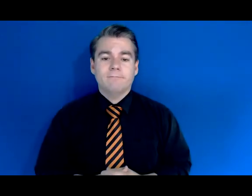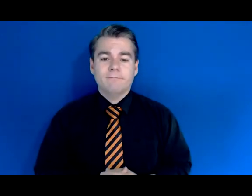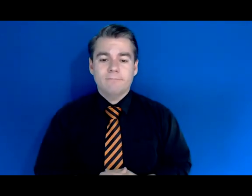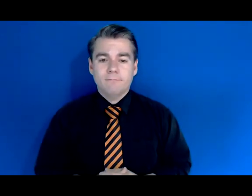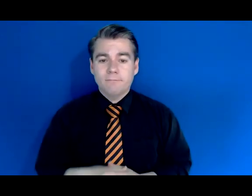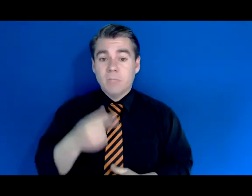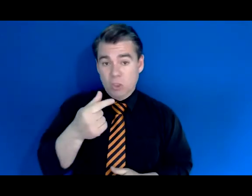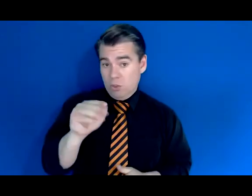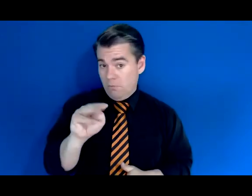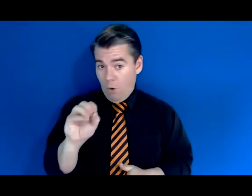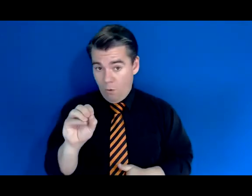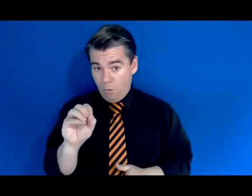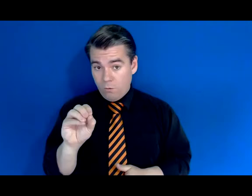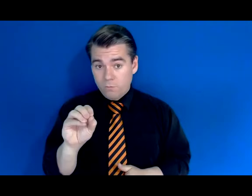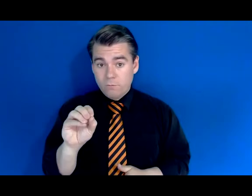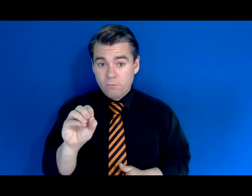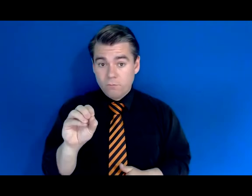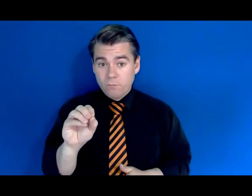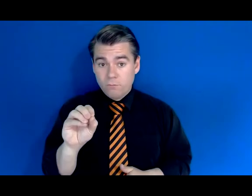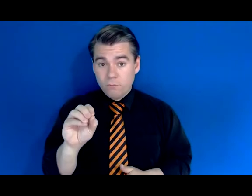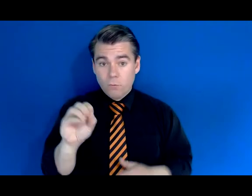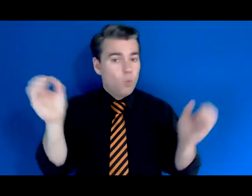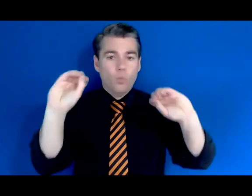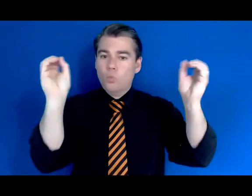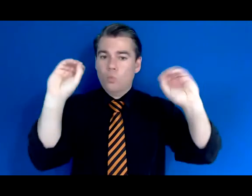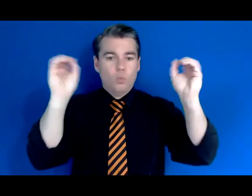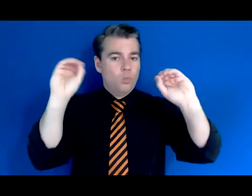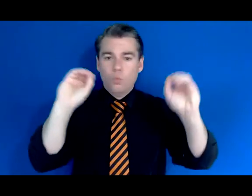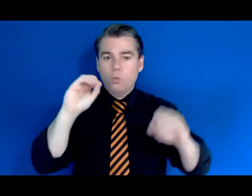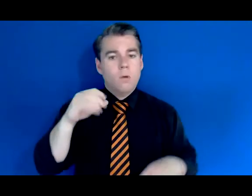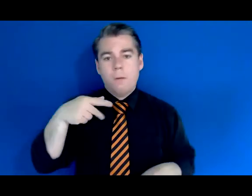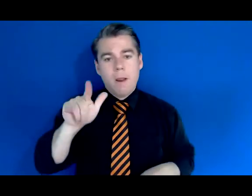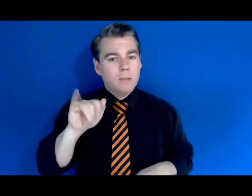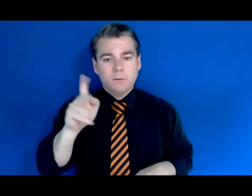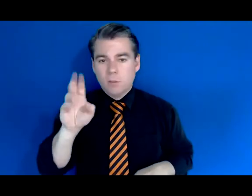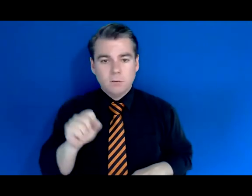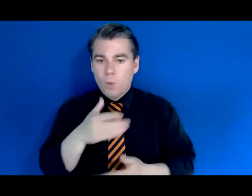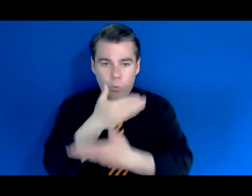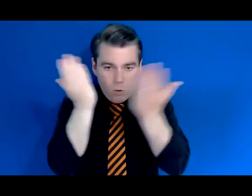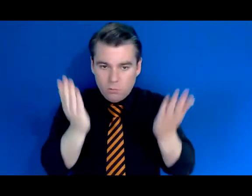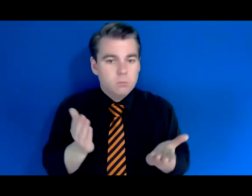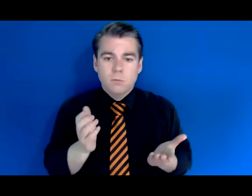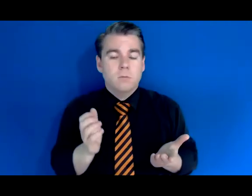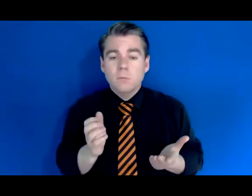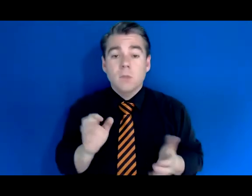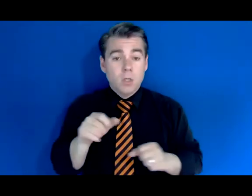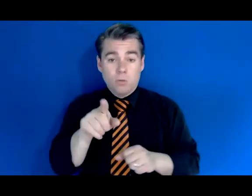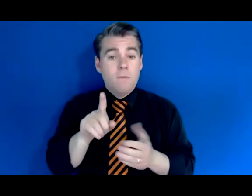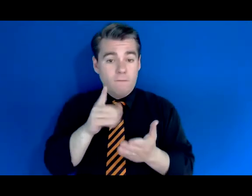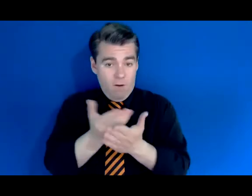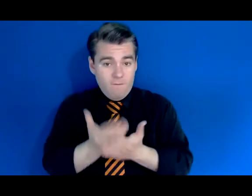GMOs. There are no GMO ingredients in any Plexus products. This can be verified in your virtual office